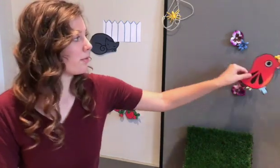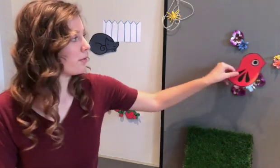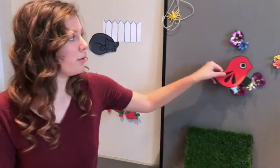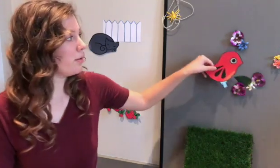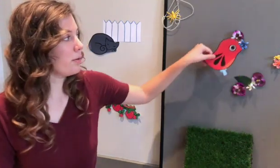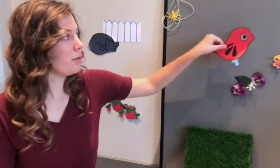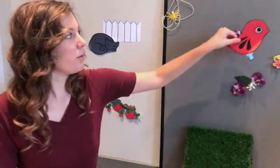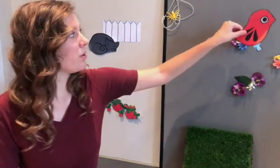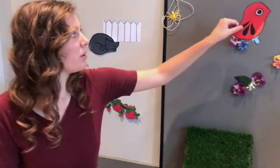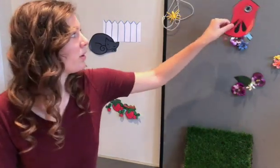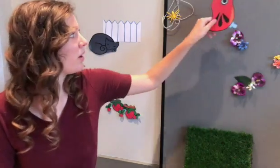through,